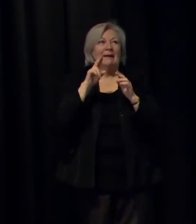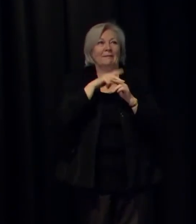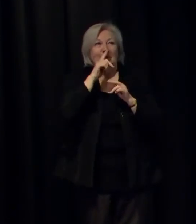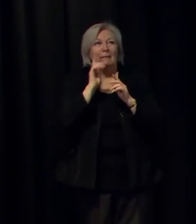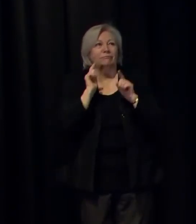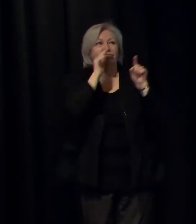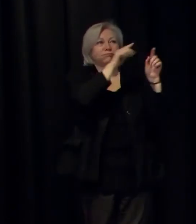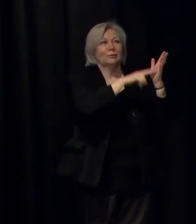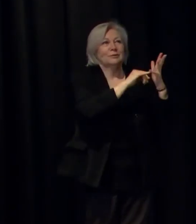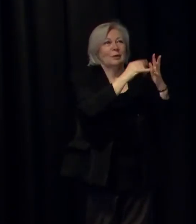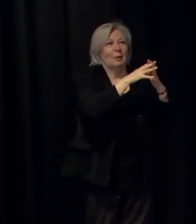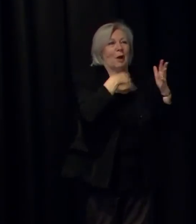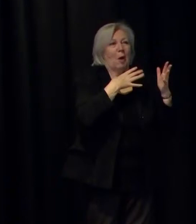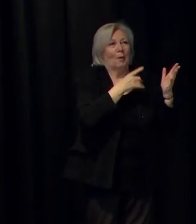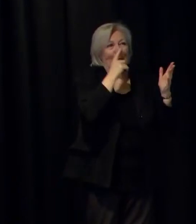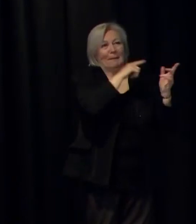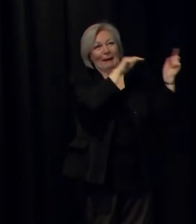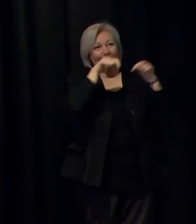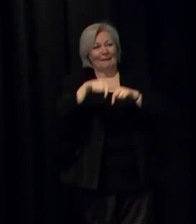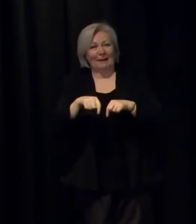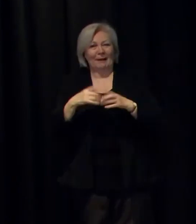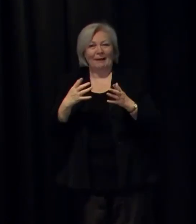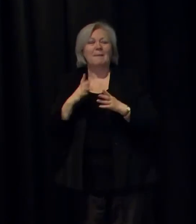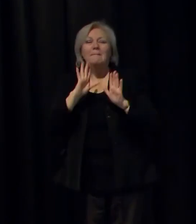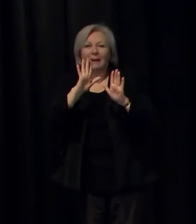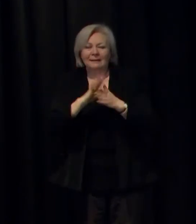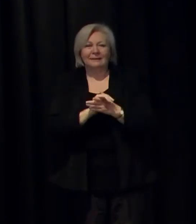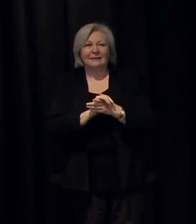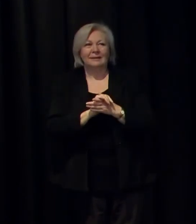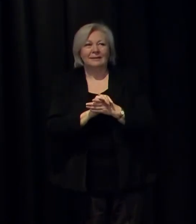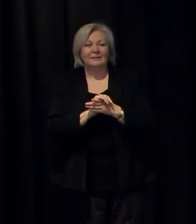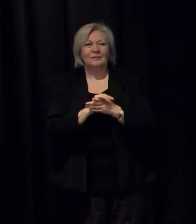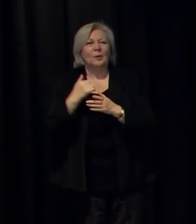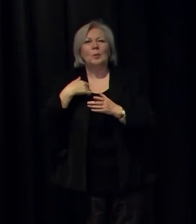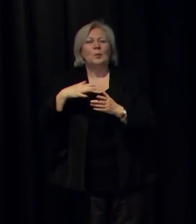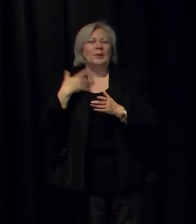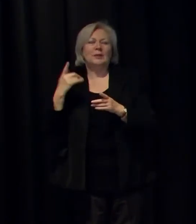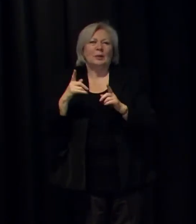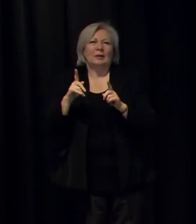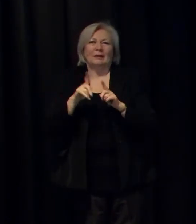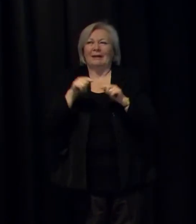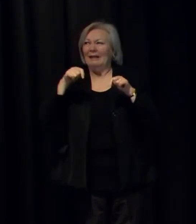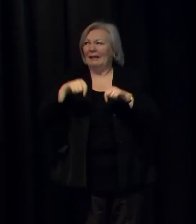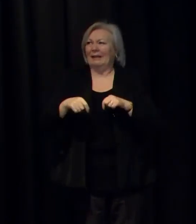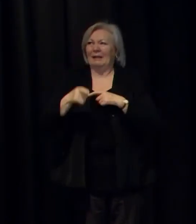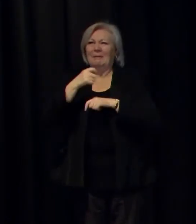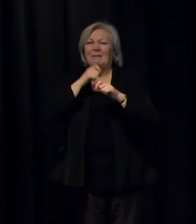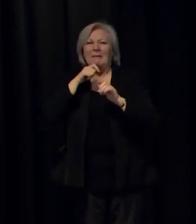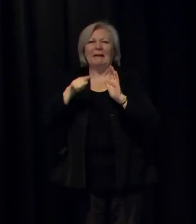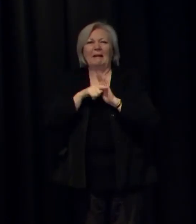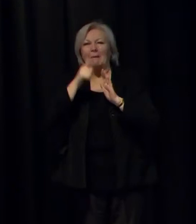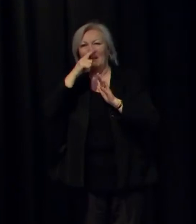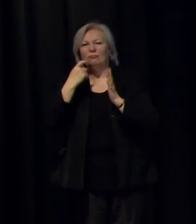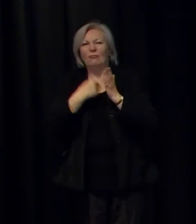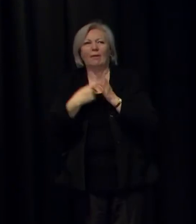possible in our state, not in other states. We wish them well, but we're not looking to be at a disadvantage for anything. But that's why I think it's just really